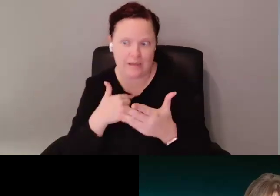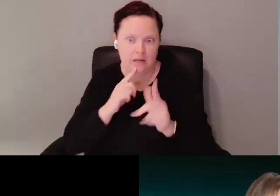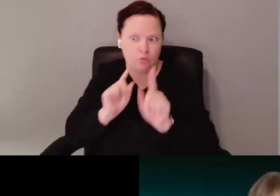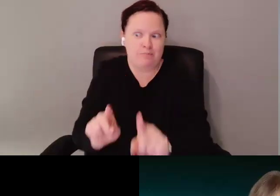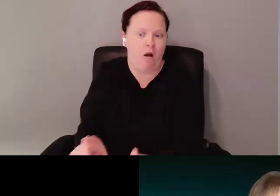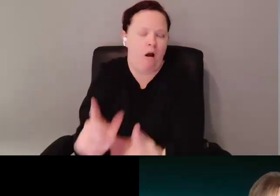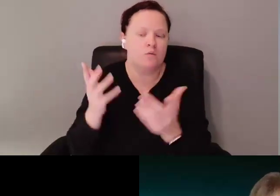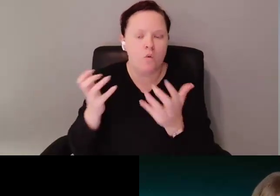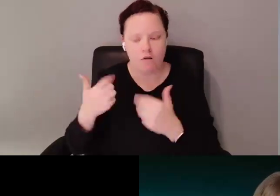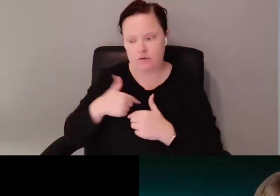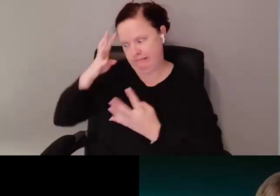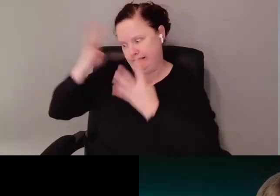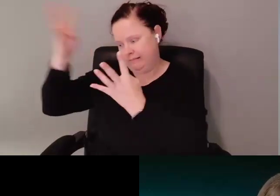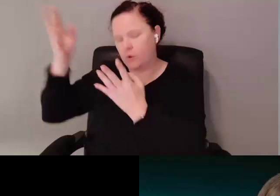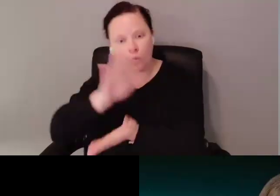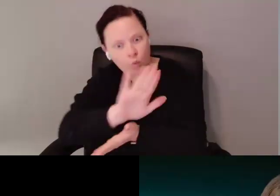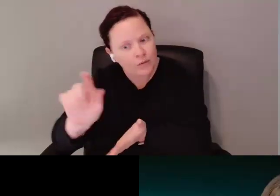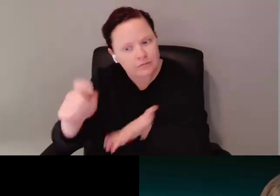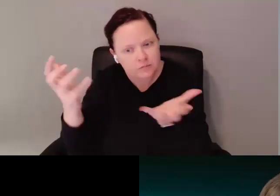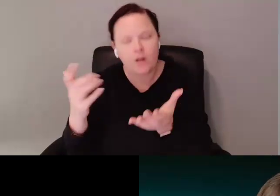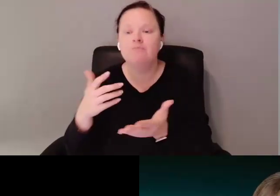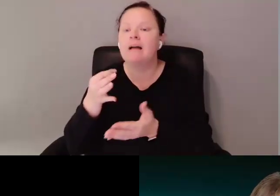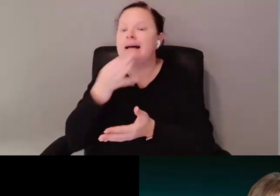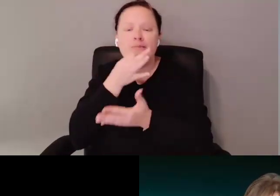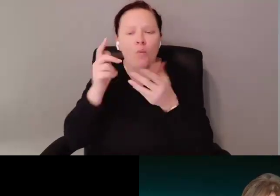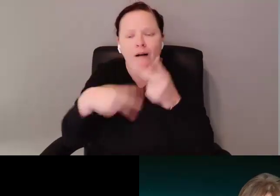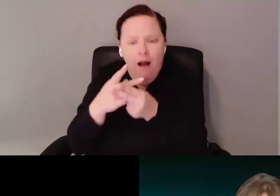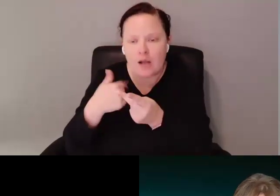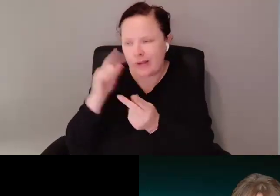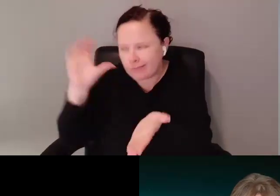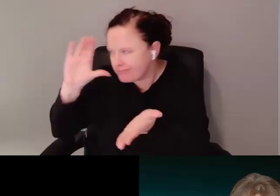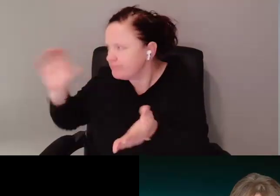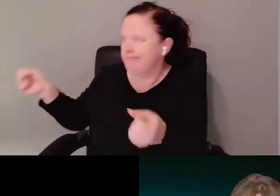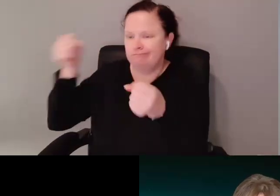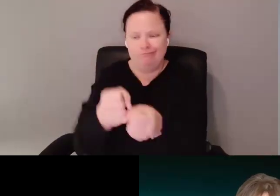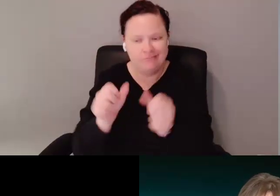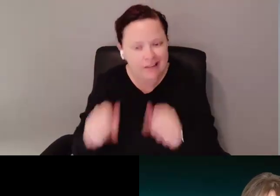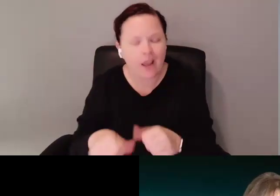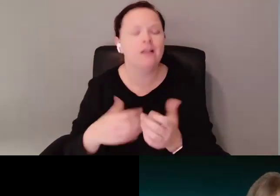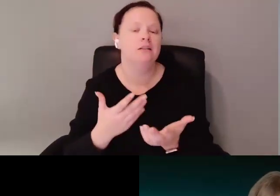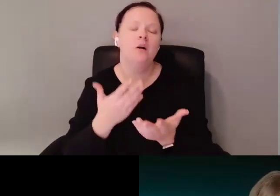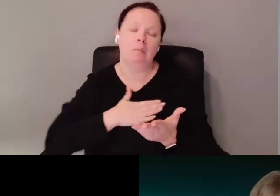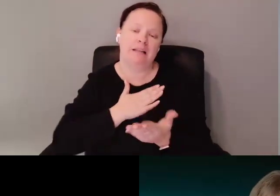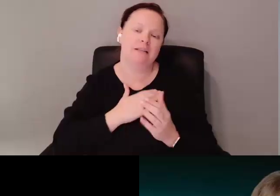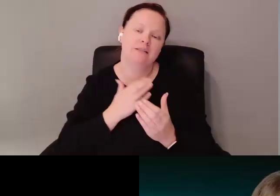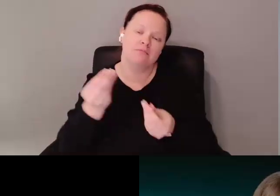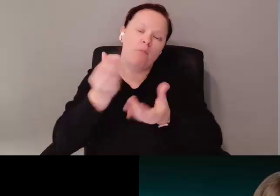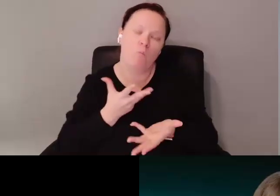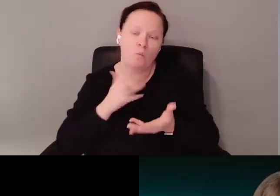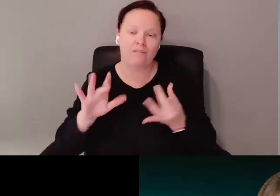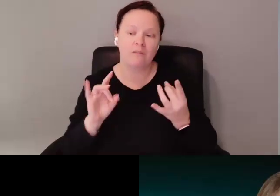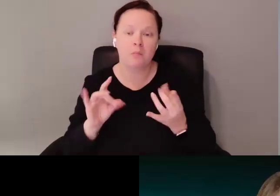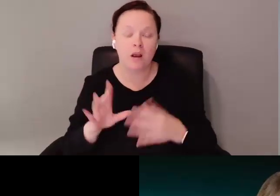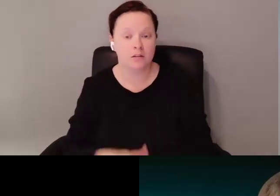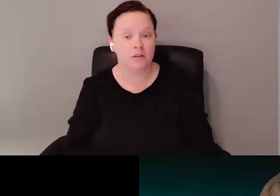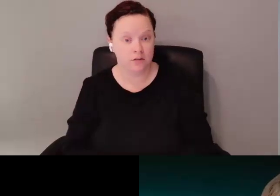what you really want to know, what kind of experts we can bring in. So please let us know. And do we